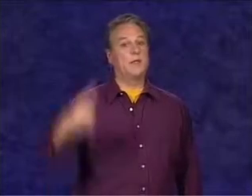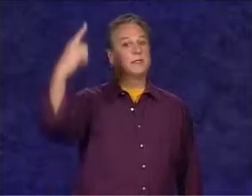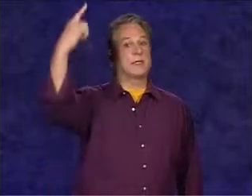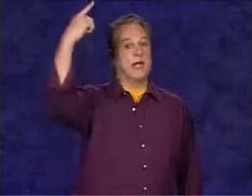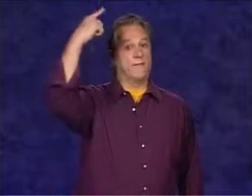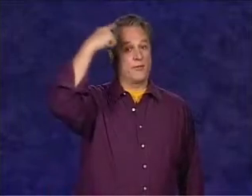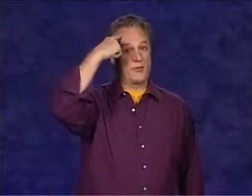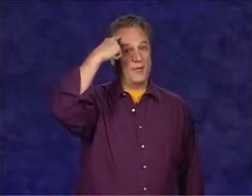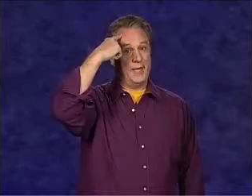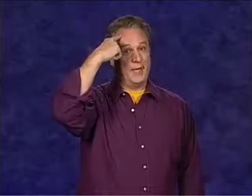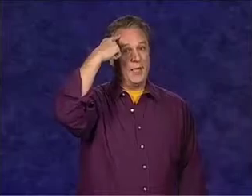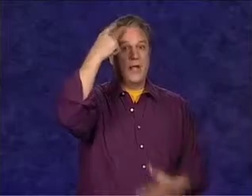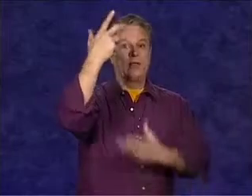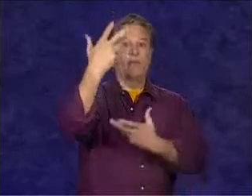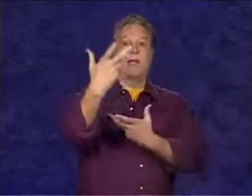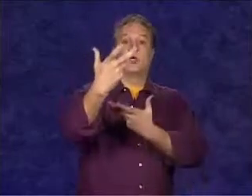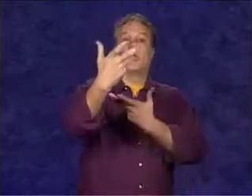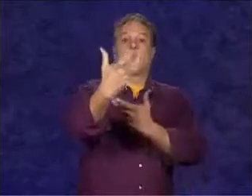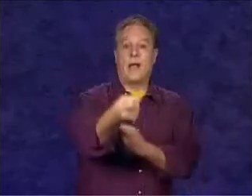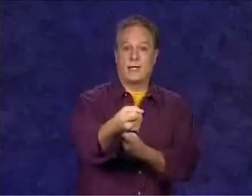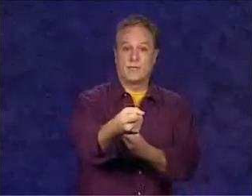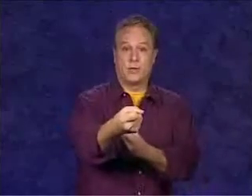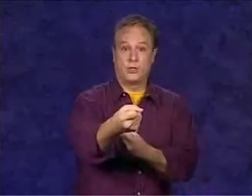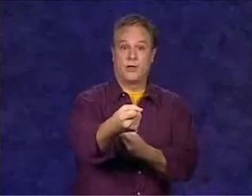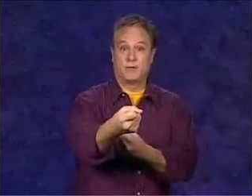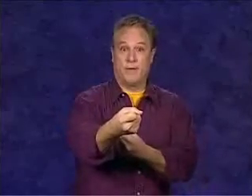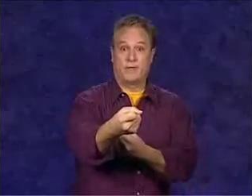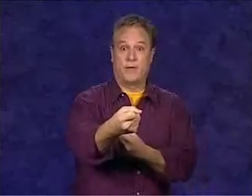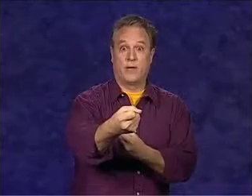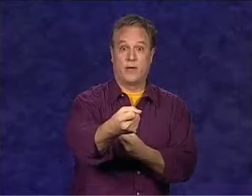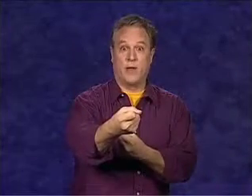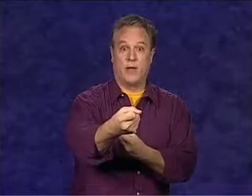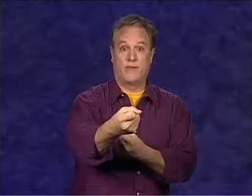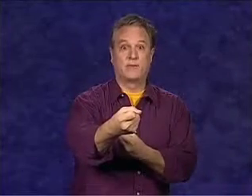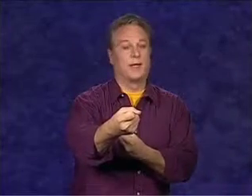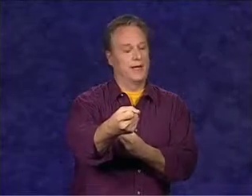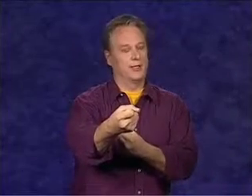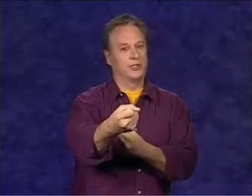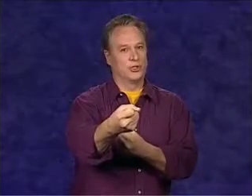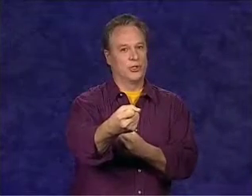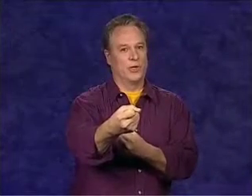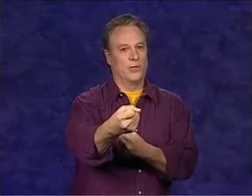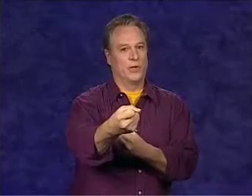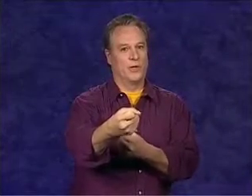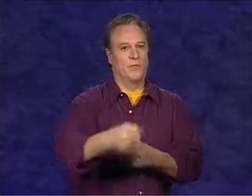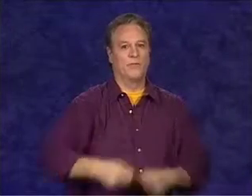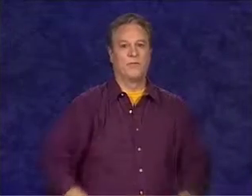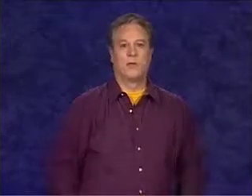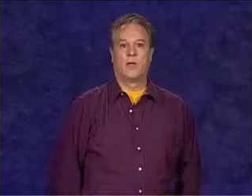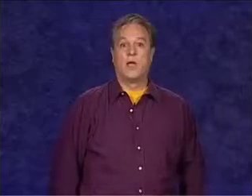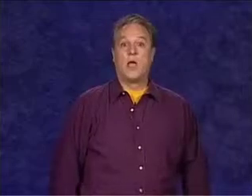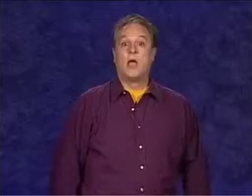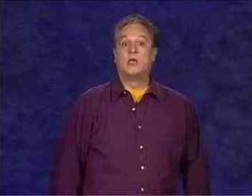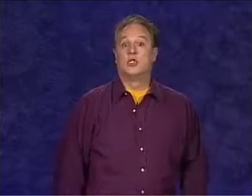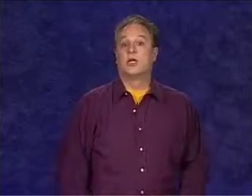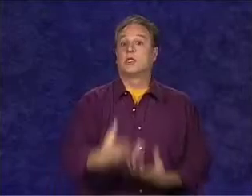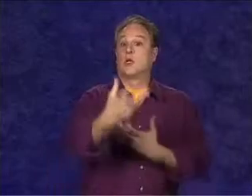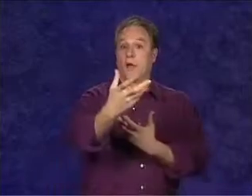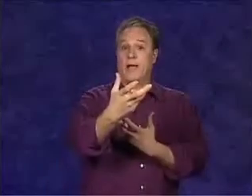the sign for think, then grasp what you're expecting when it arrives, as it surely will. Just